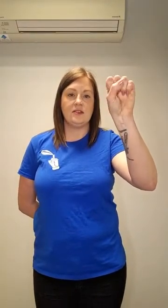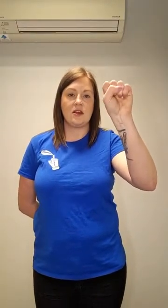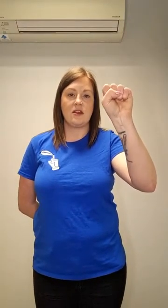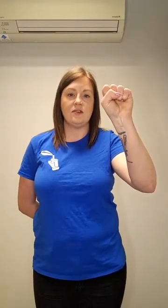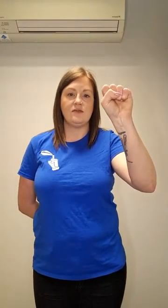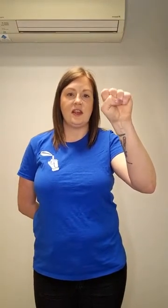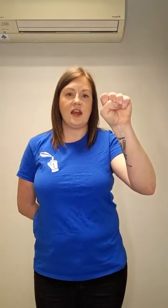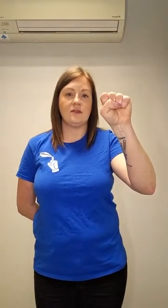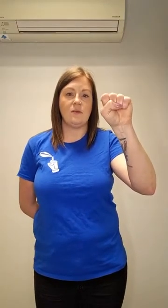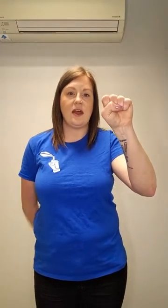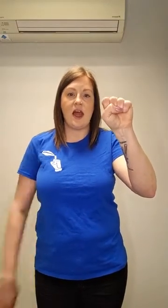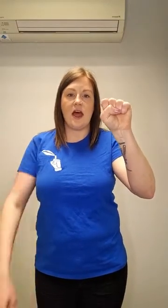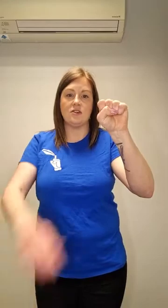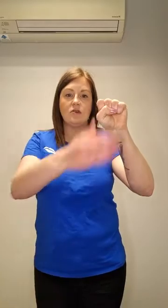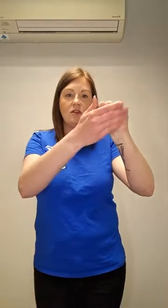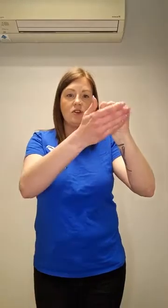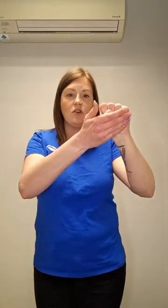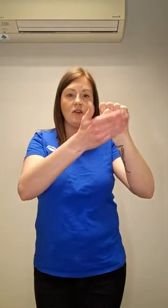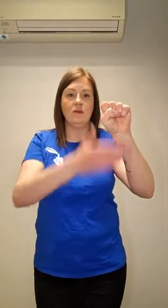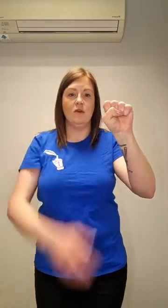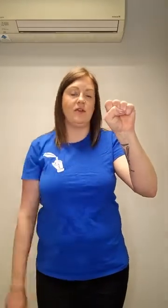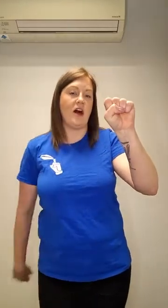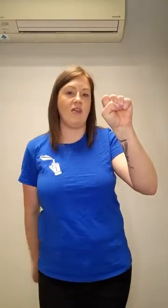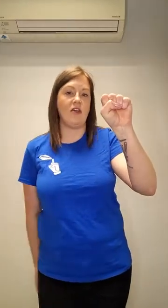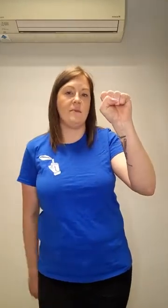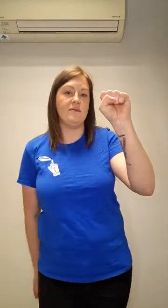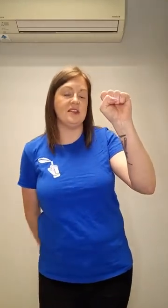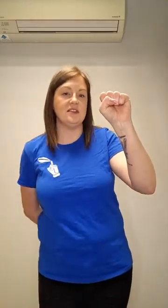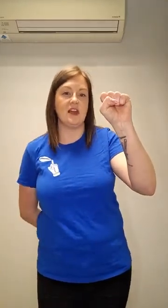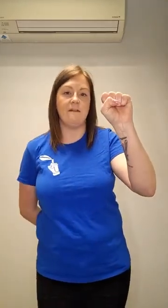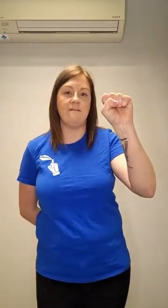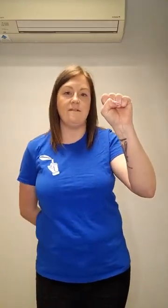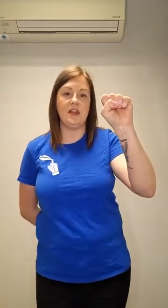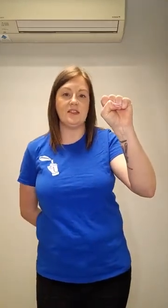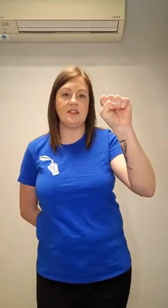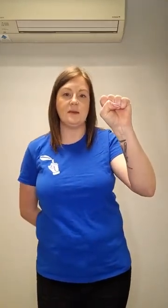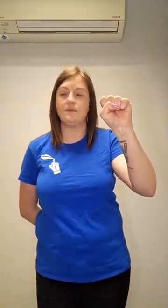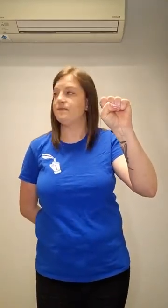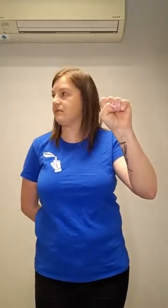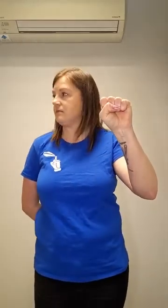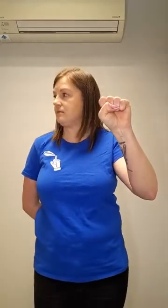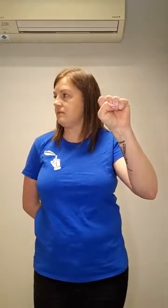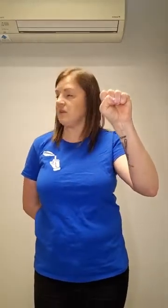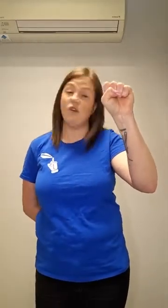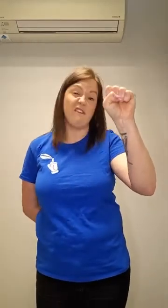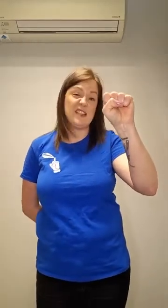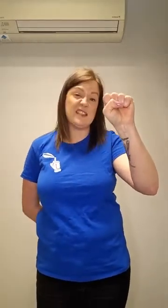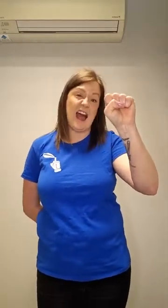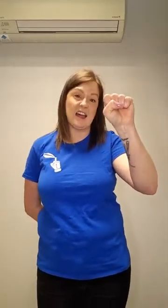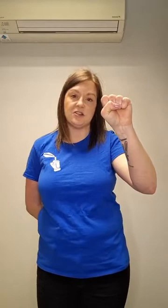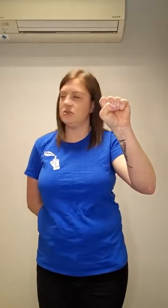Tucking those fingernails away and securing them all with our thumb. This is then a fist, or a fist hand, I should